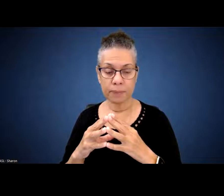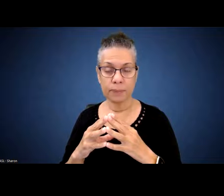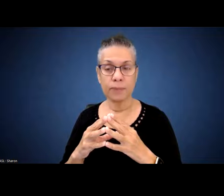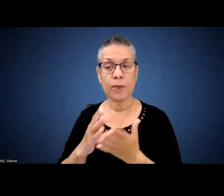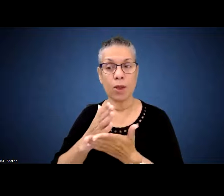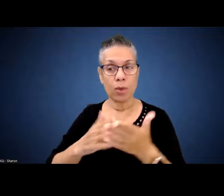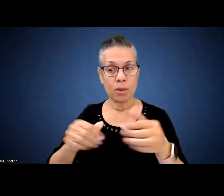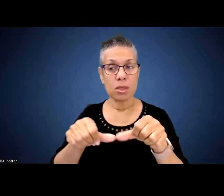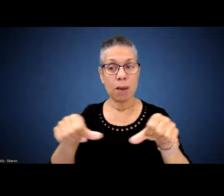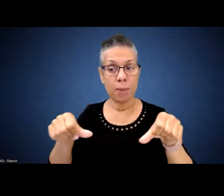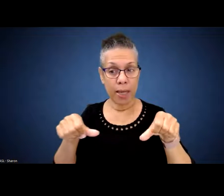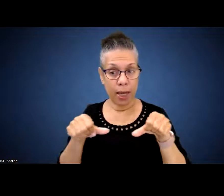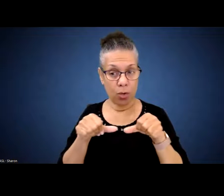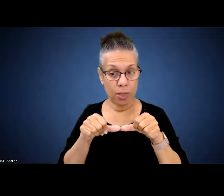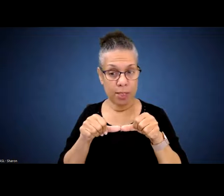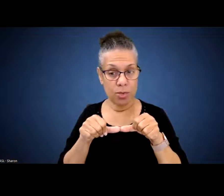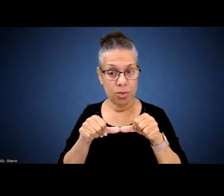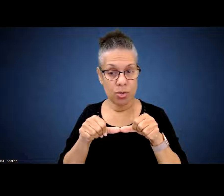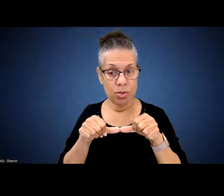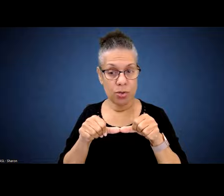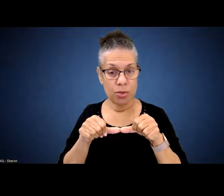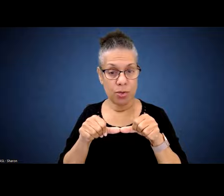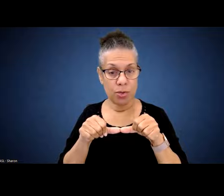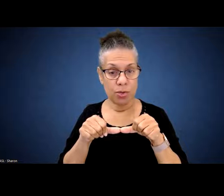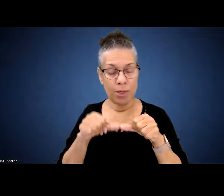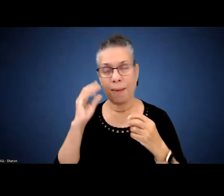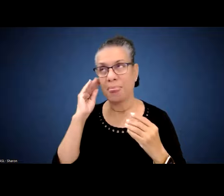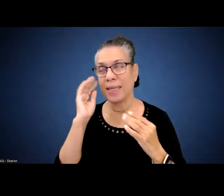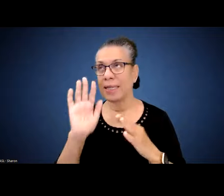areas that are